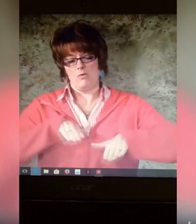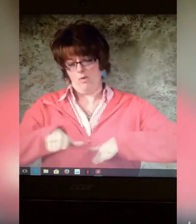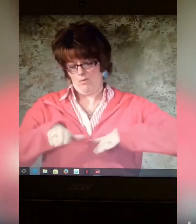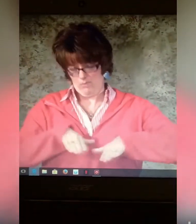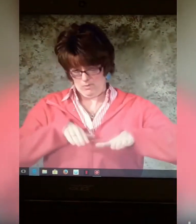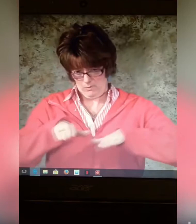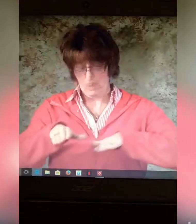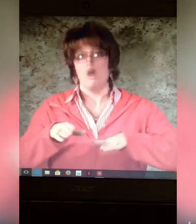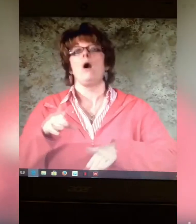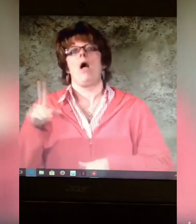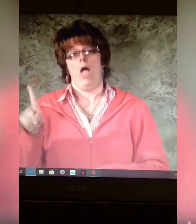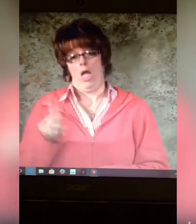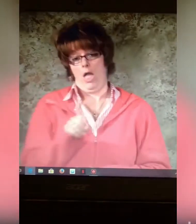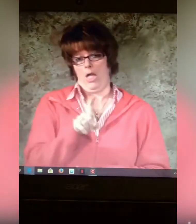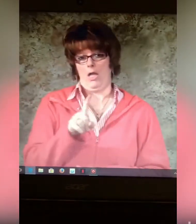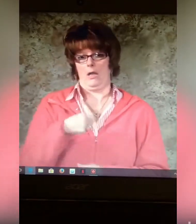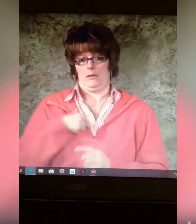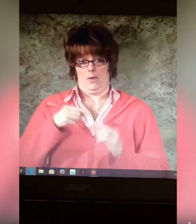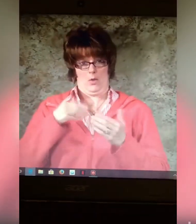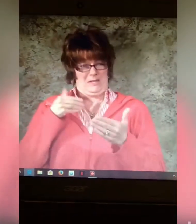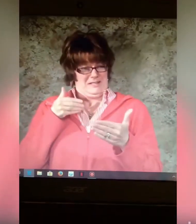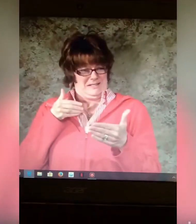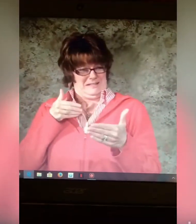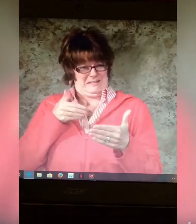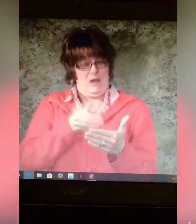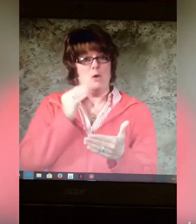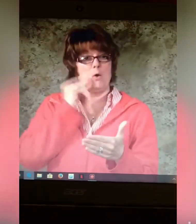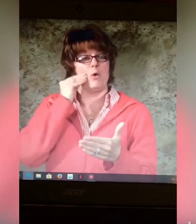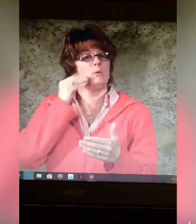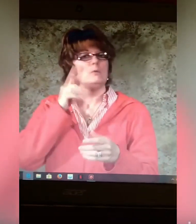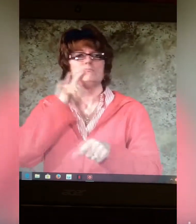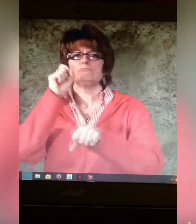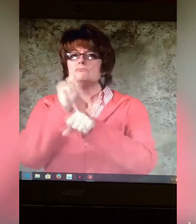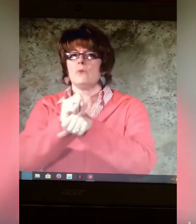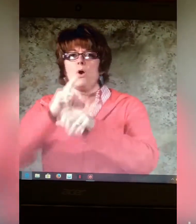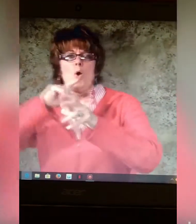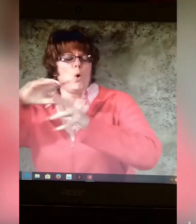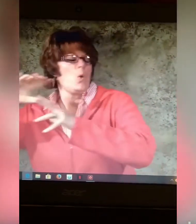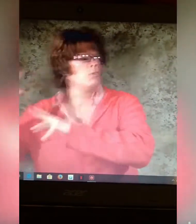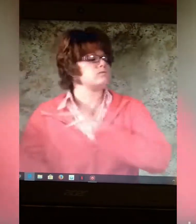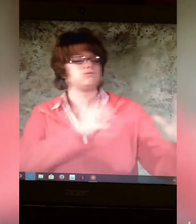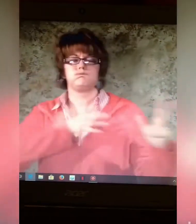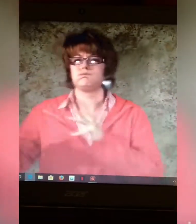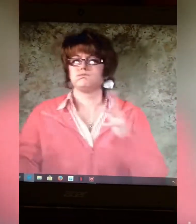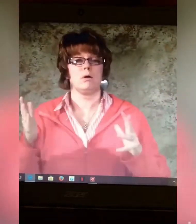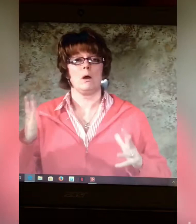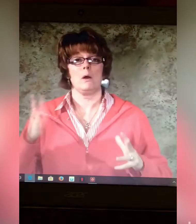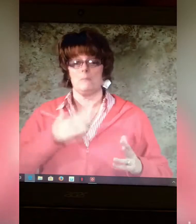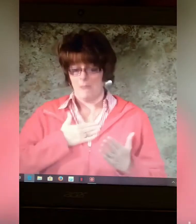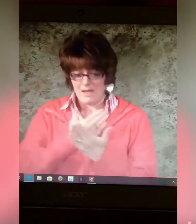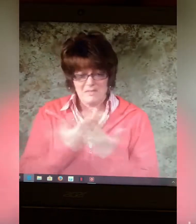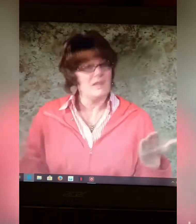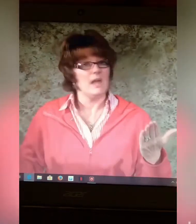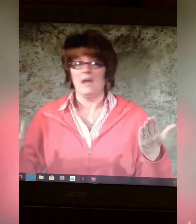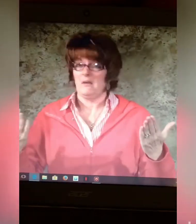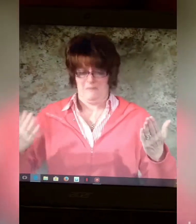by everything. So I was walking home, and I was really close to home when this huge wind comes by